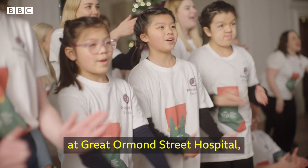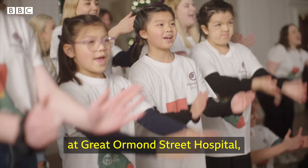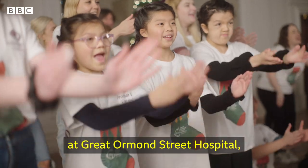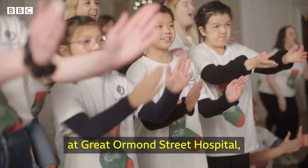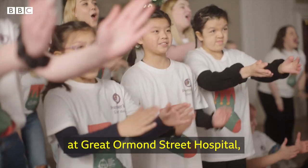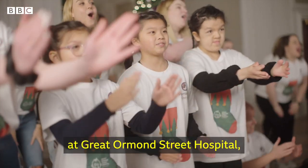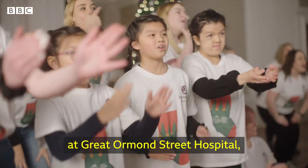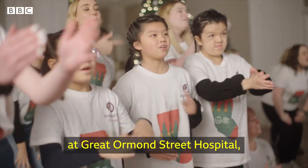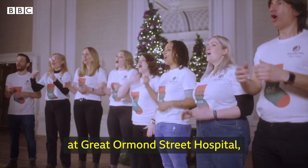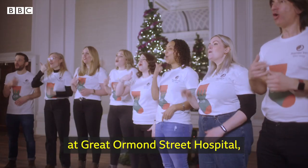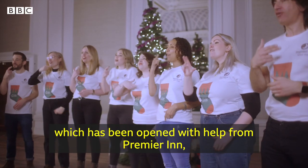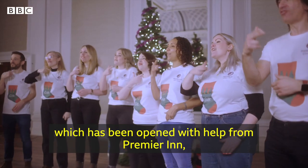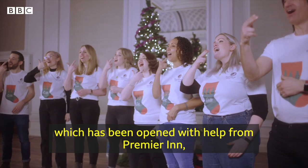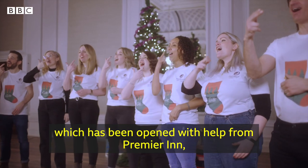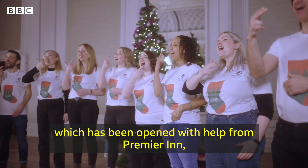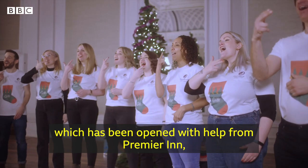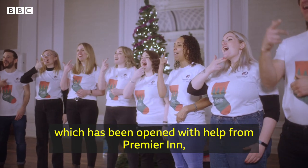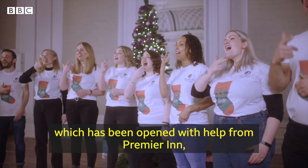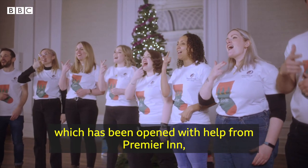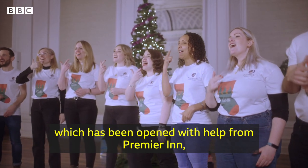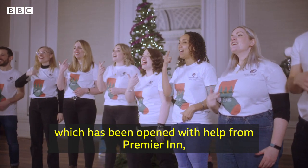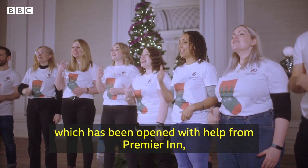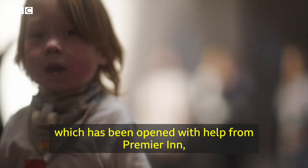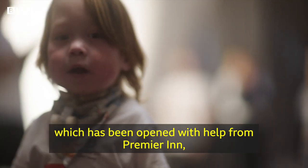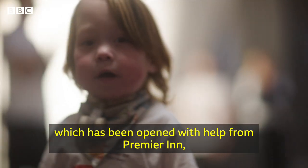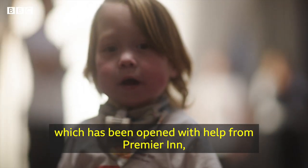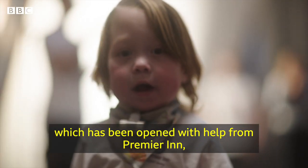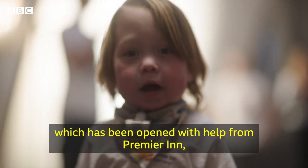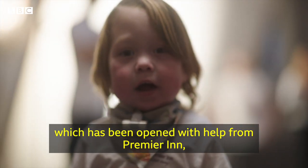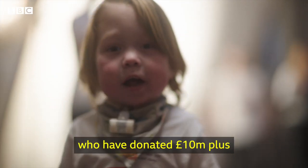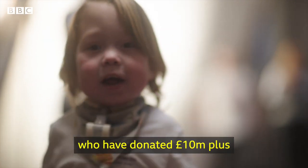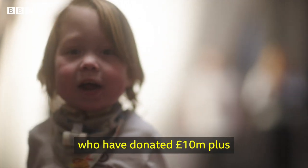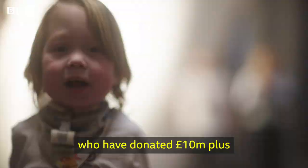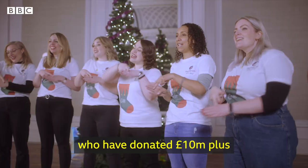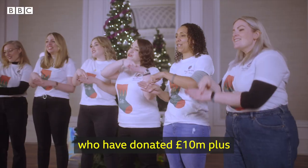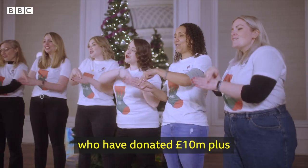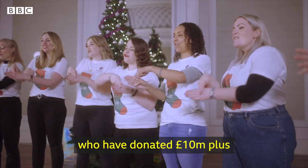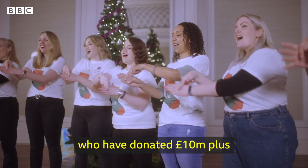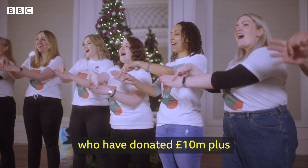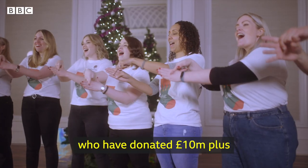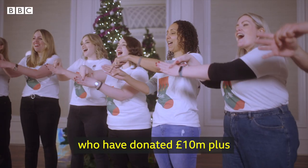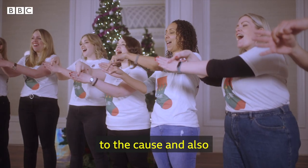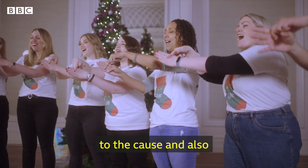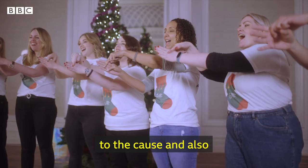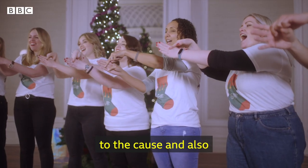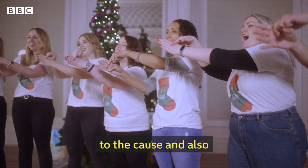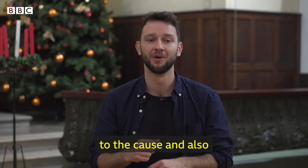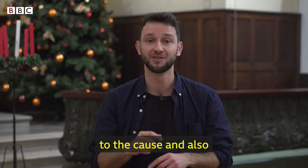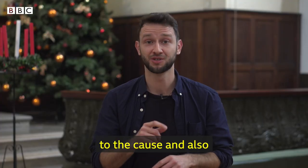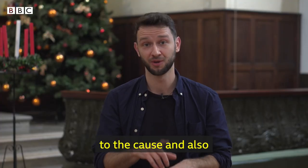Great Ormond Street Hospital, which has been opened with help from Premier Inn, who have donated 10 million plus to the